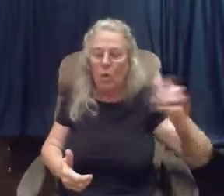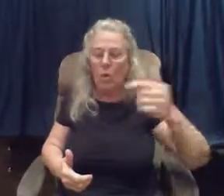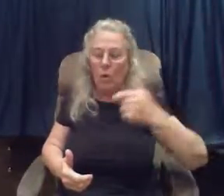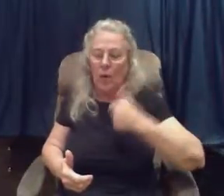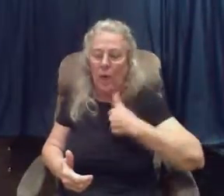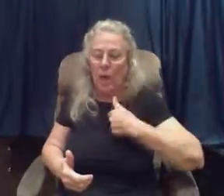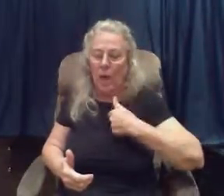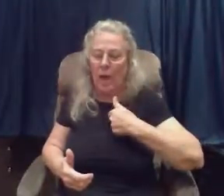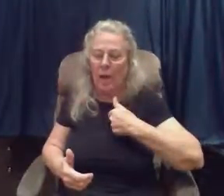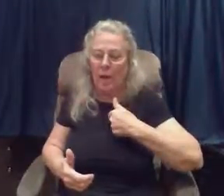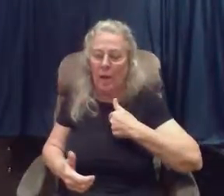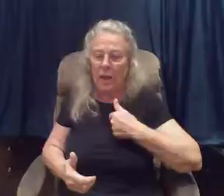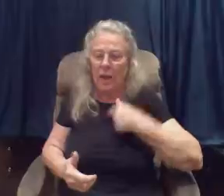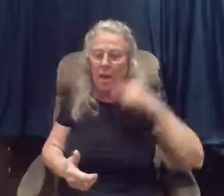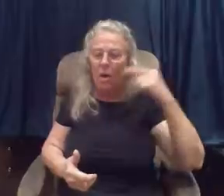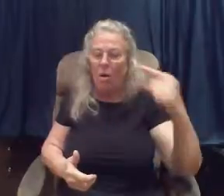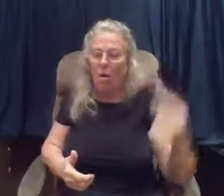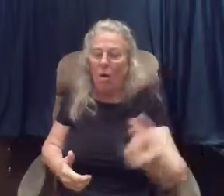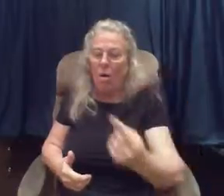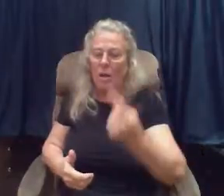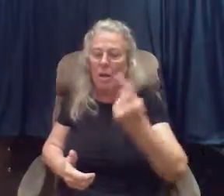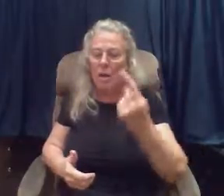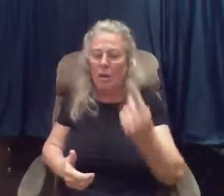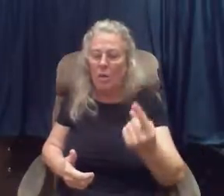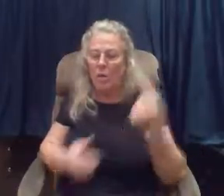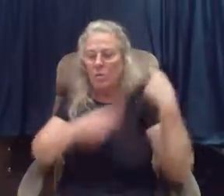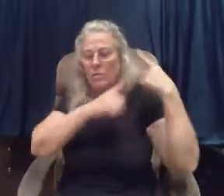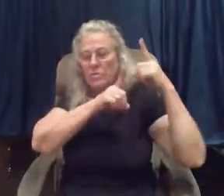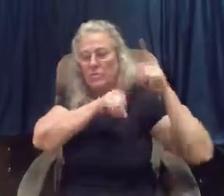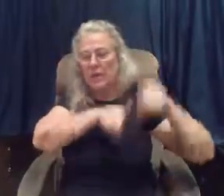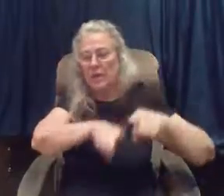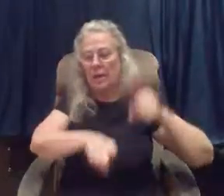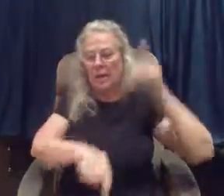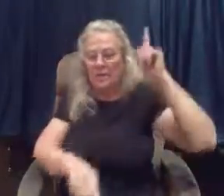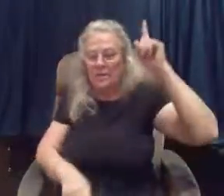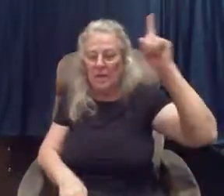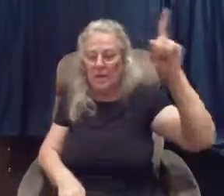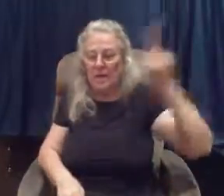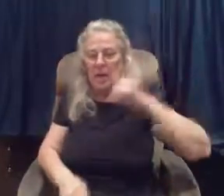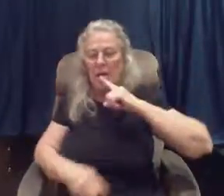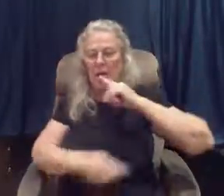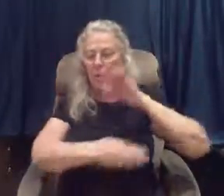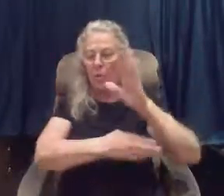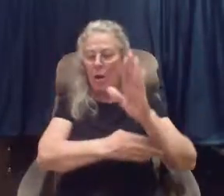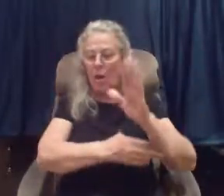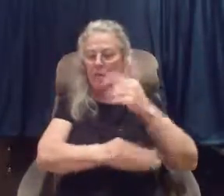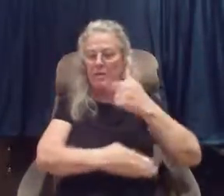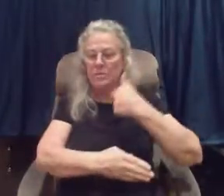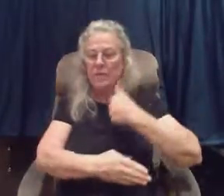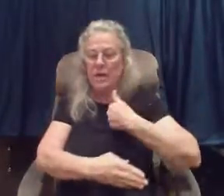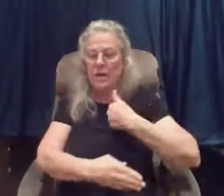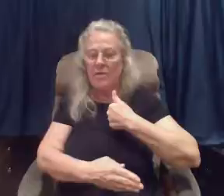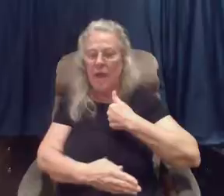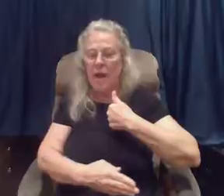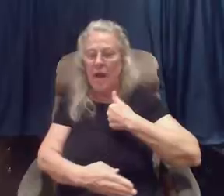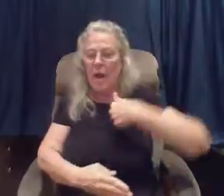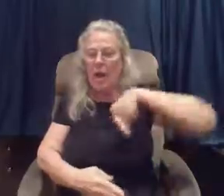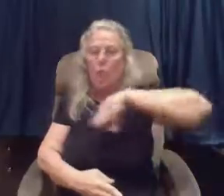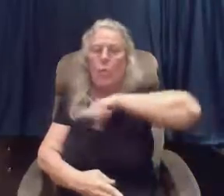Nevermore will I be all alone, since he promised me that